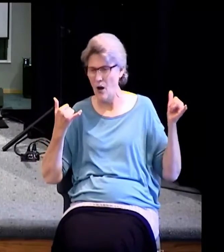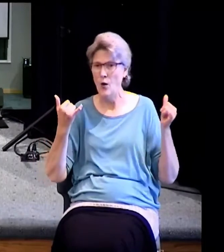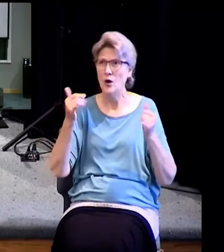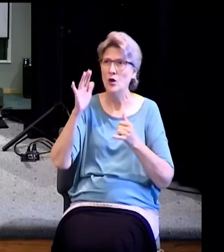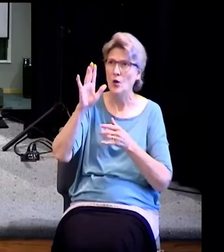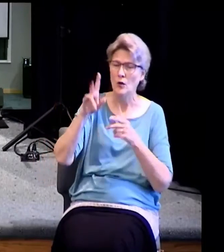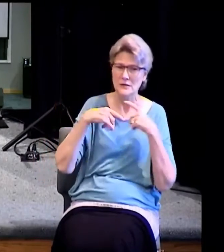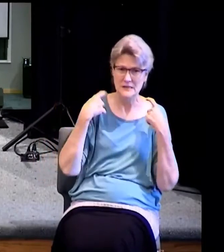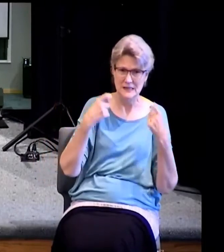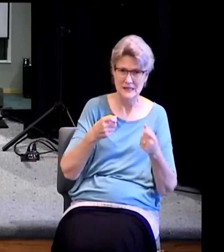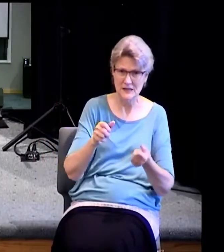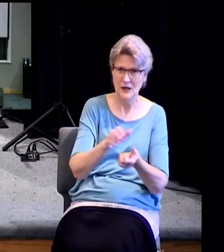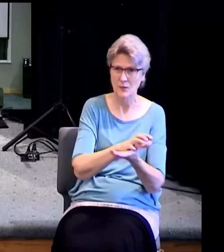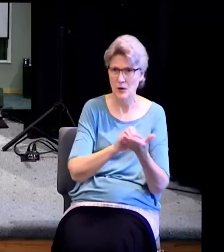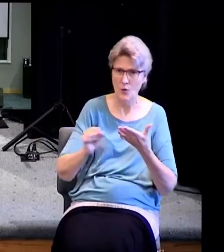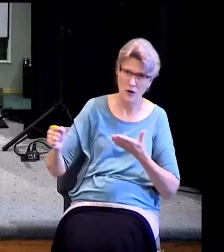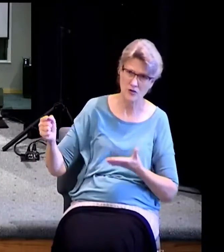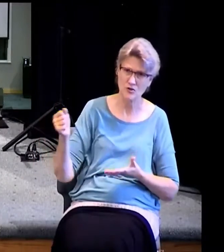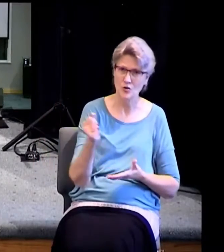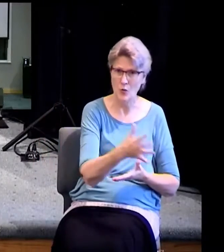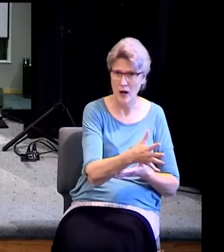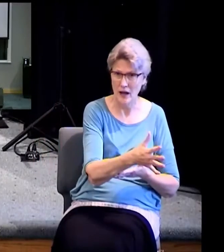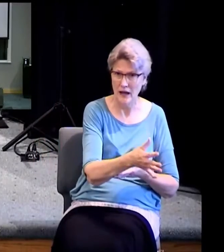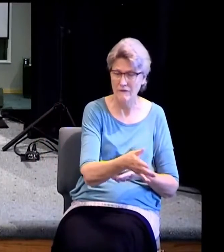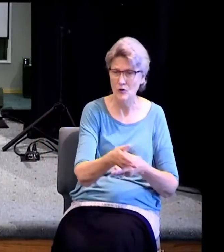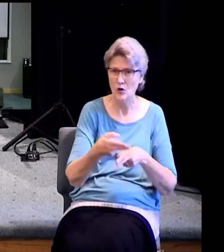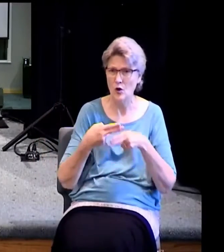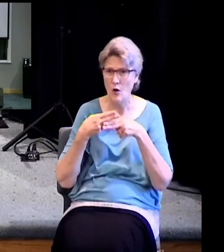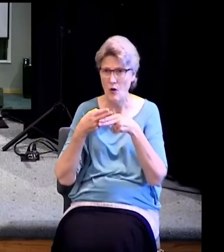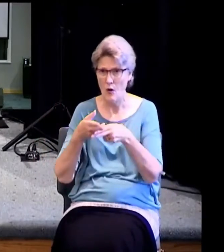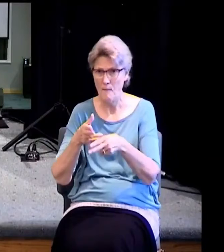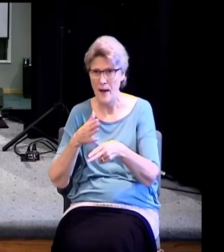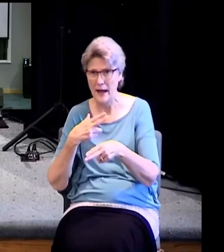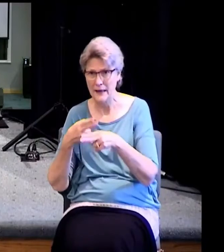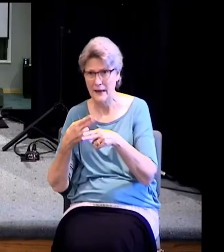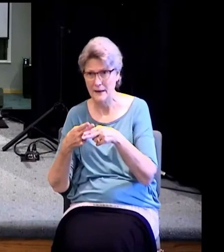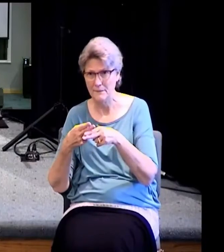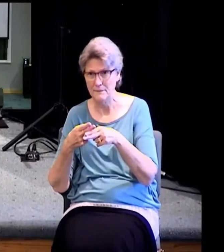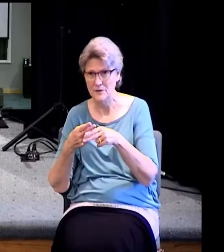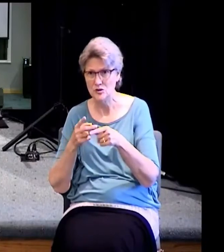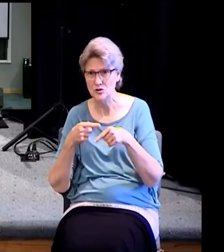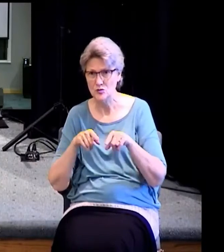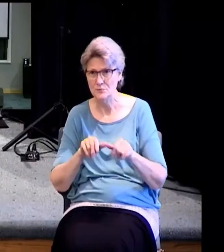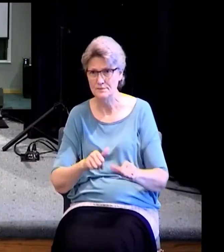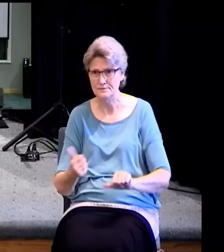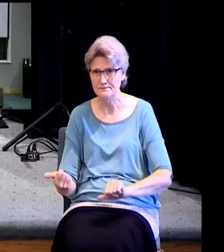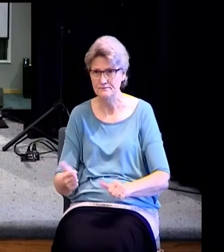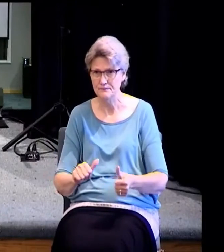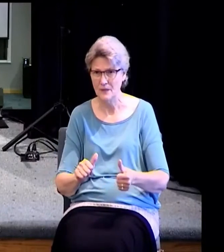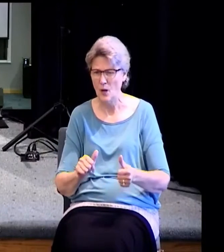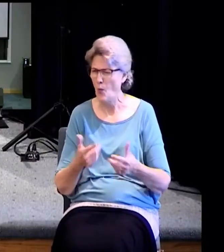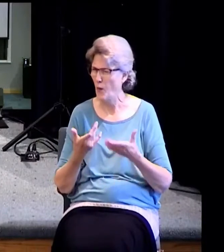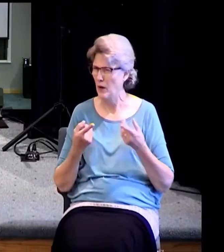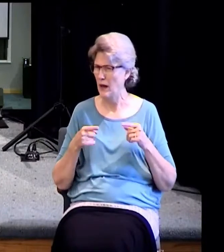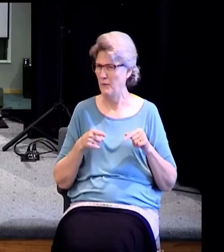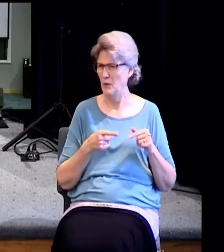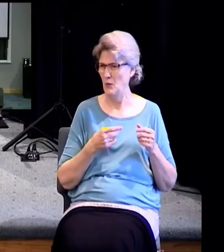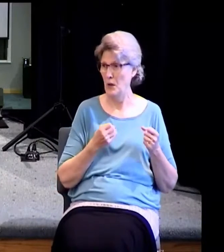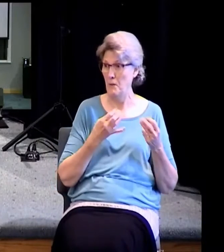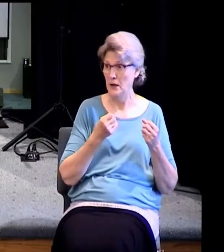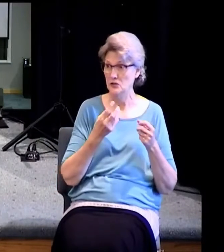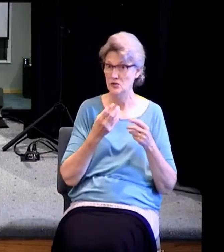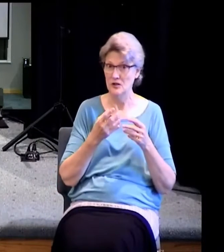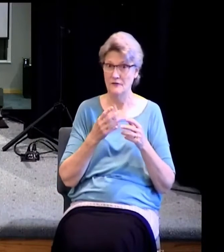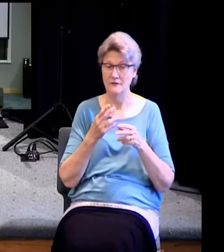will invoke my name over them in baptism. What would happen when a bunch of Jesus